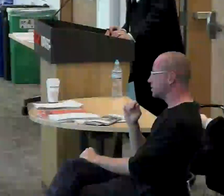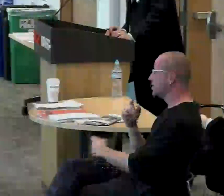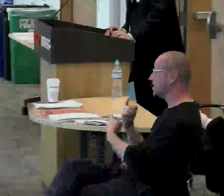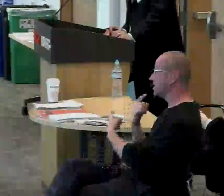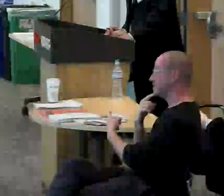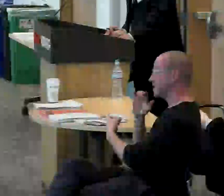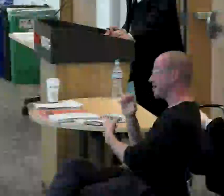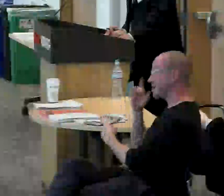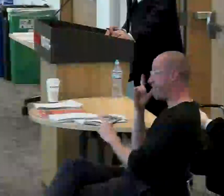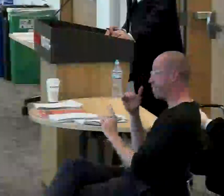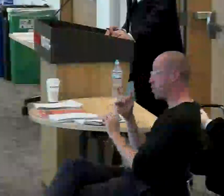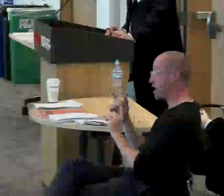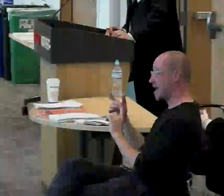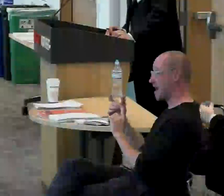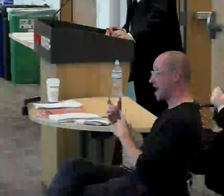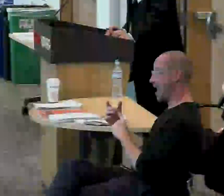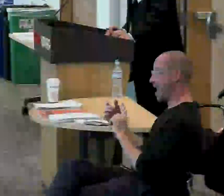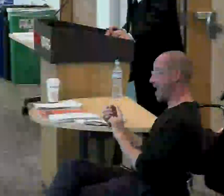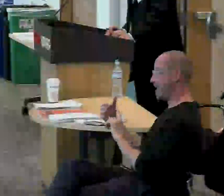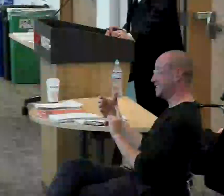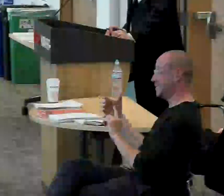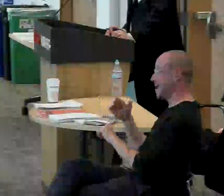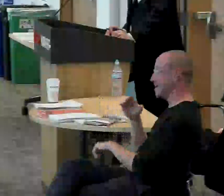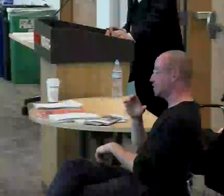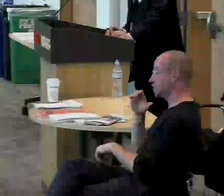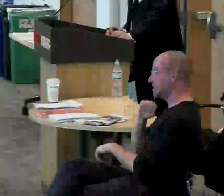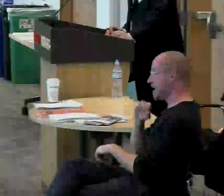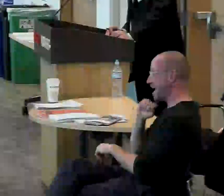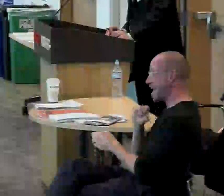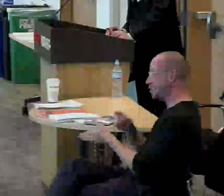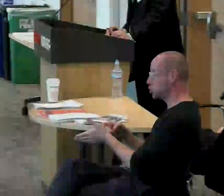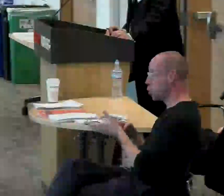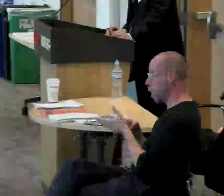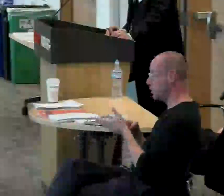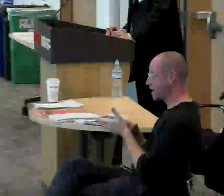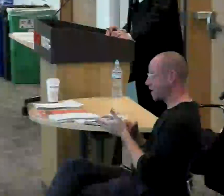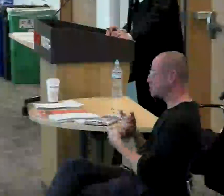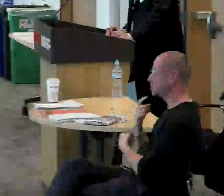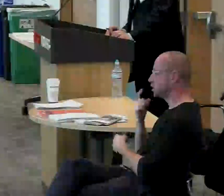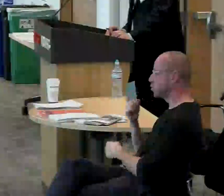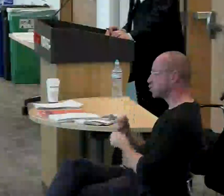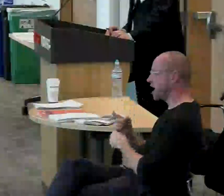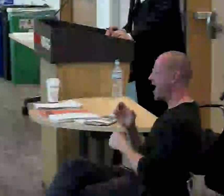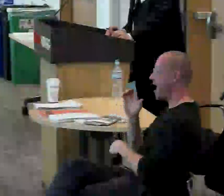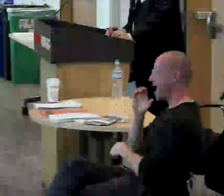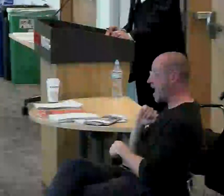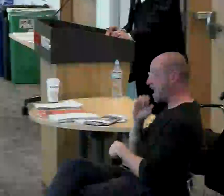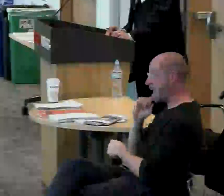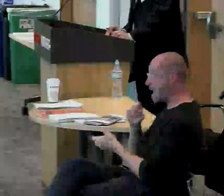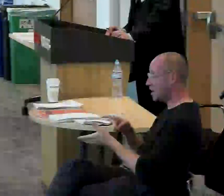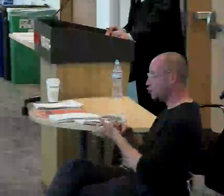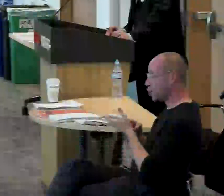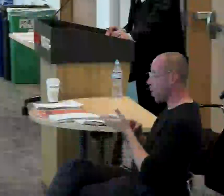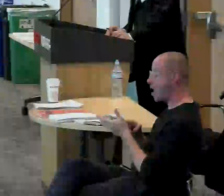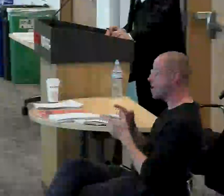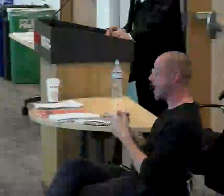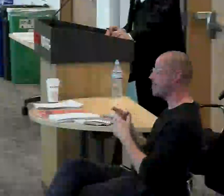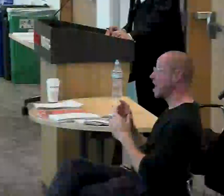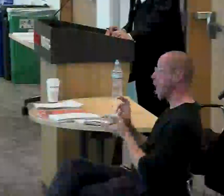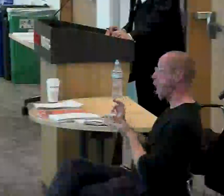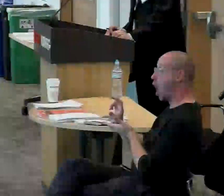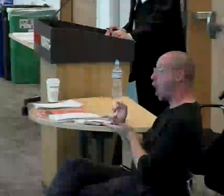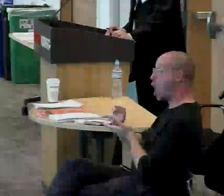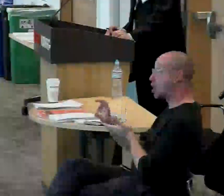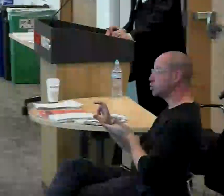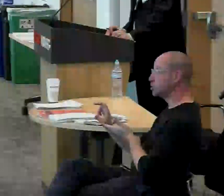the age qualification? Age, increase contributions to $25,000 for people who are